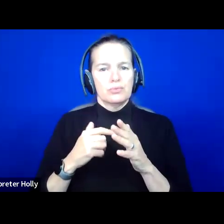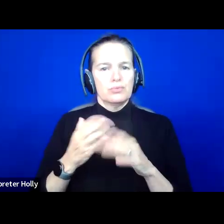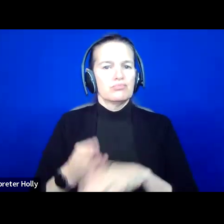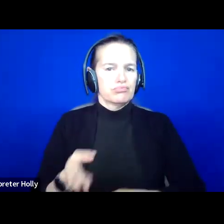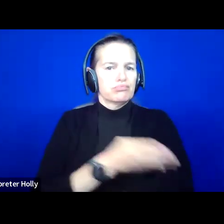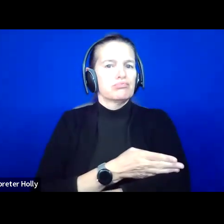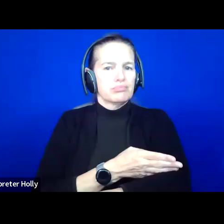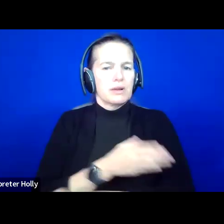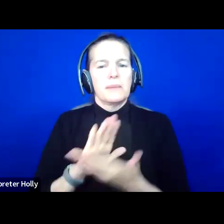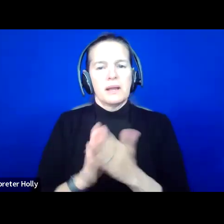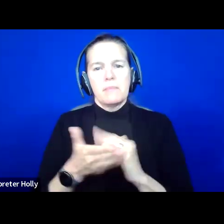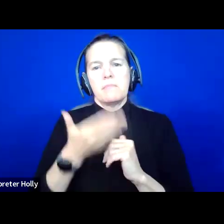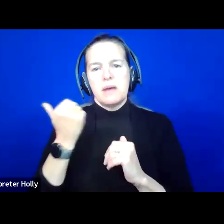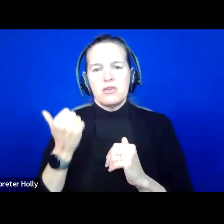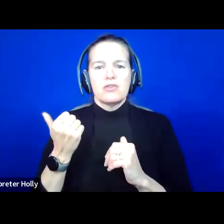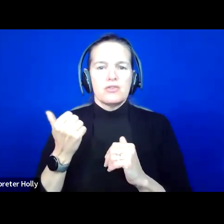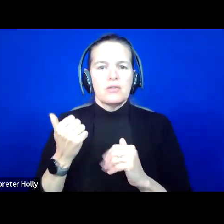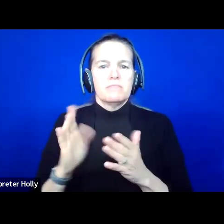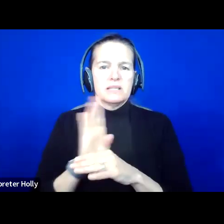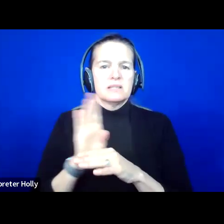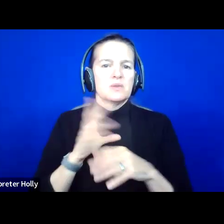and a better entrepreneur.